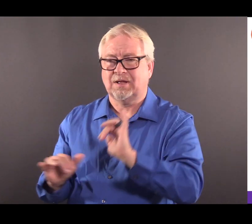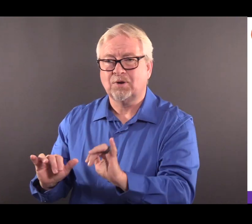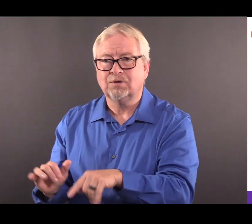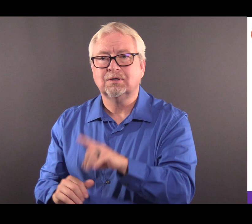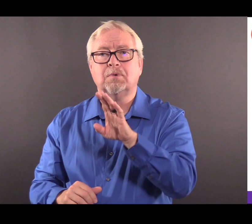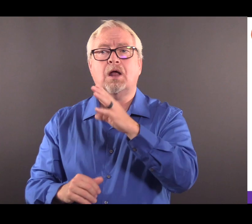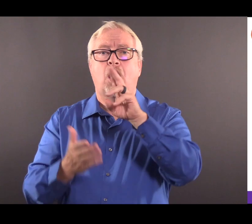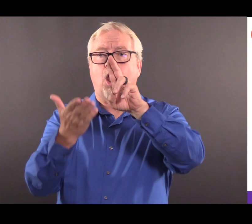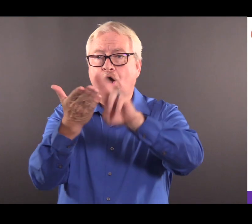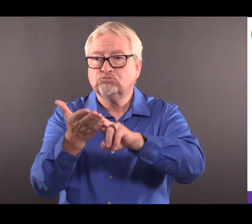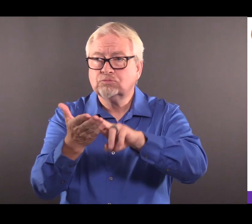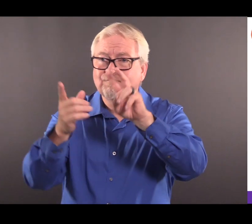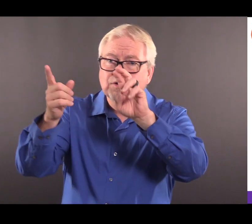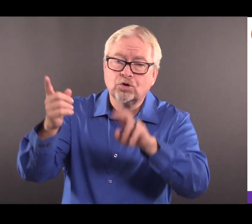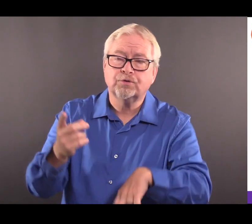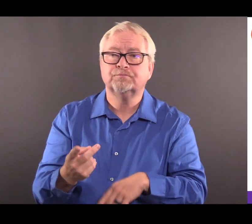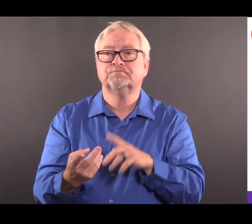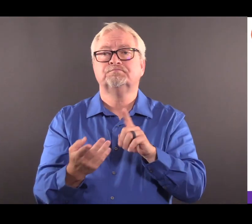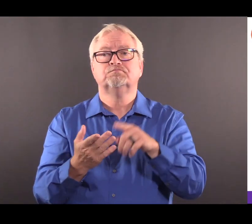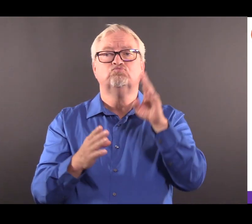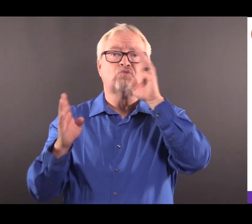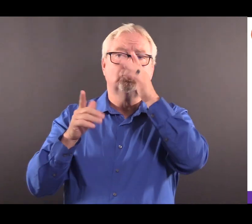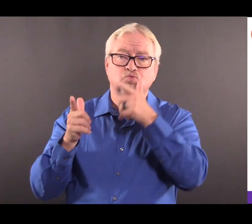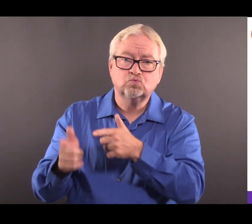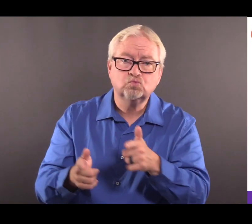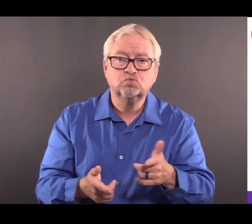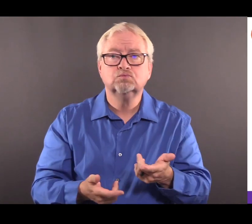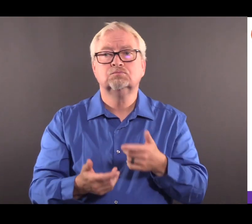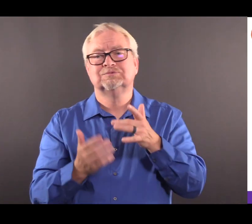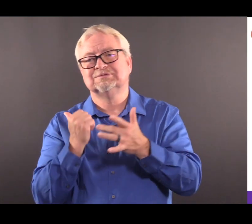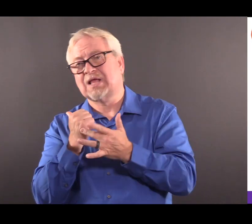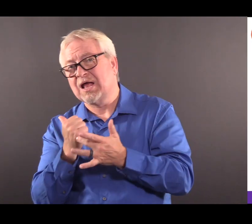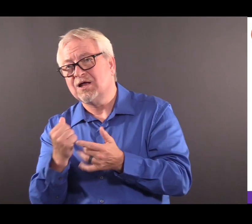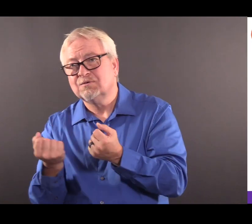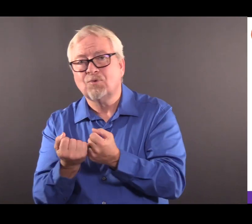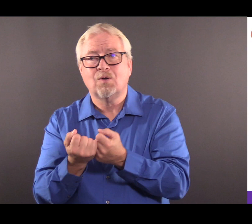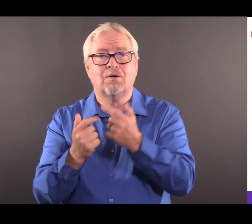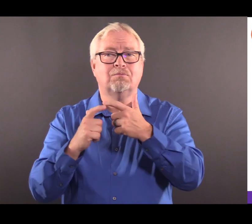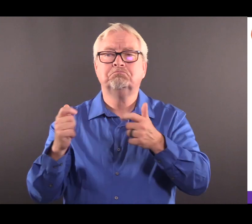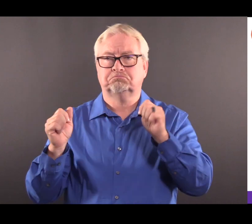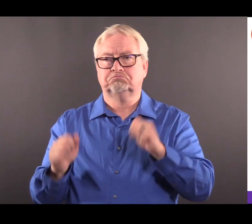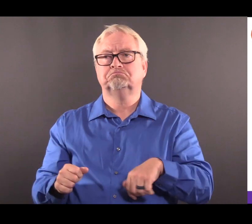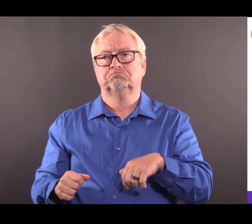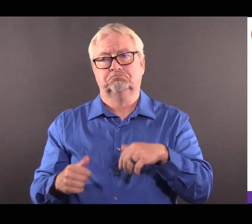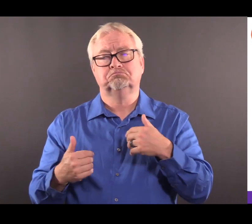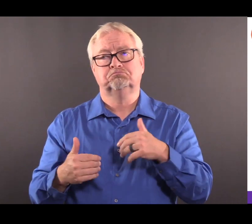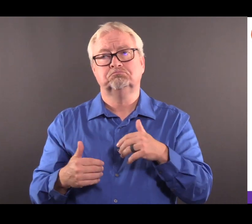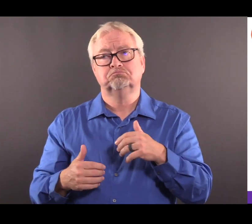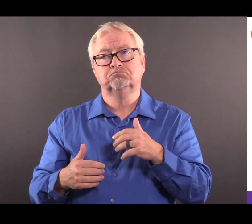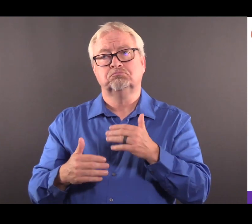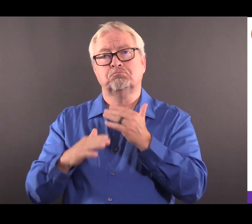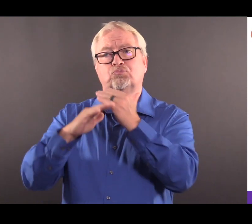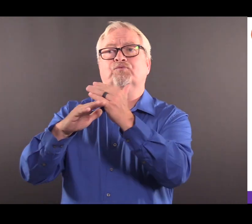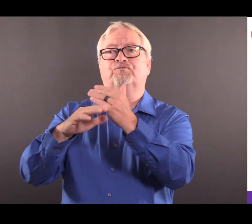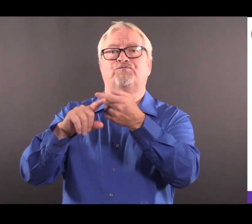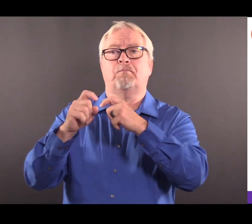vetting databases, contracting with vendors, and troubleshooting technology issues can